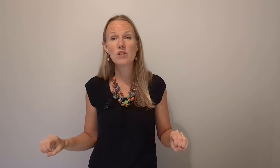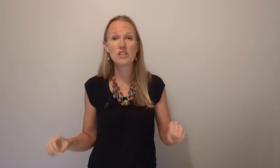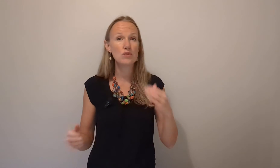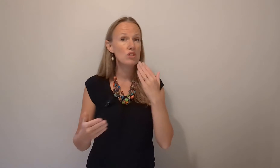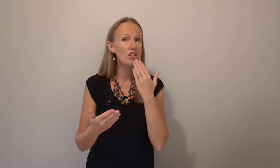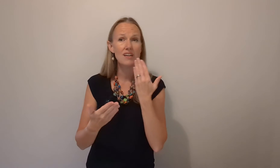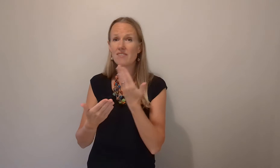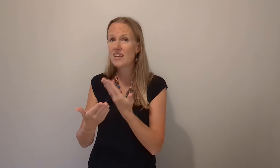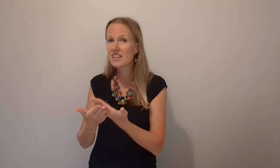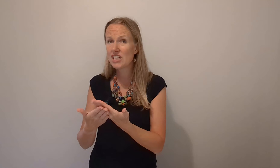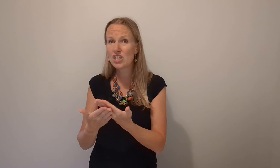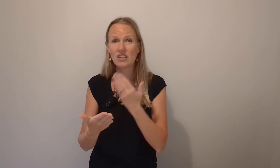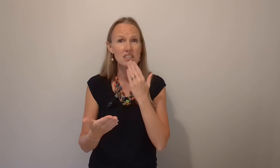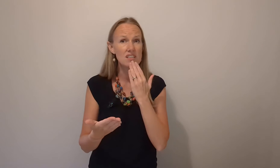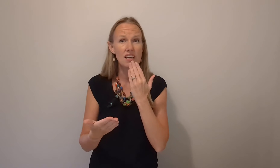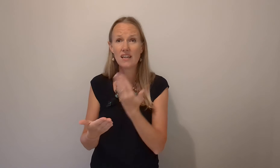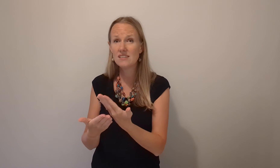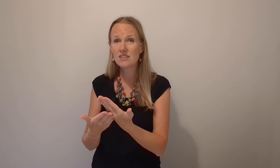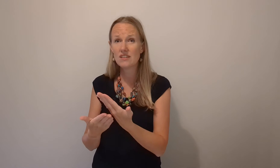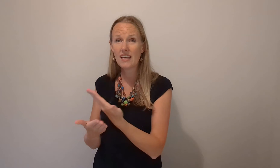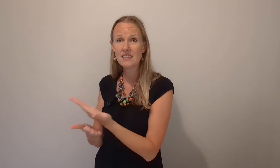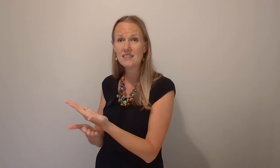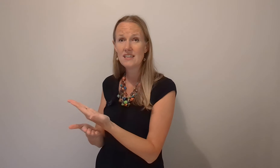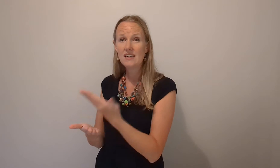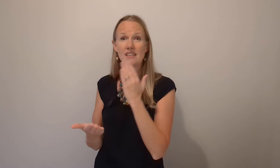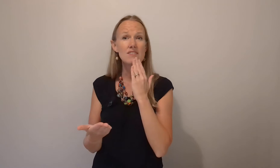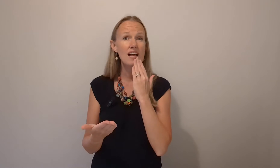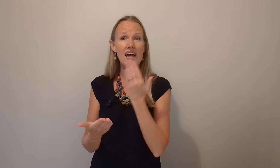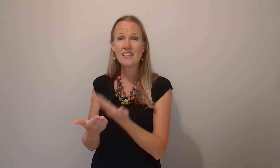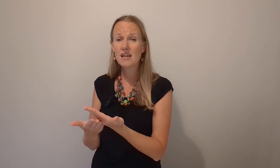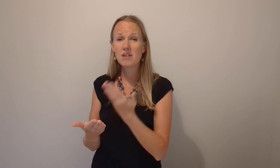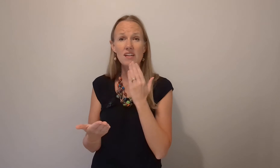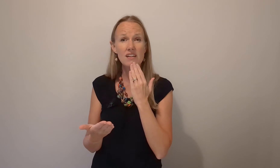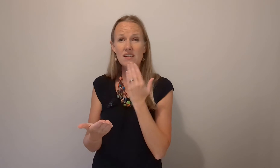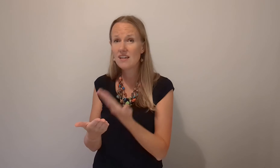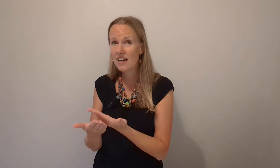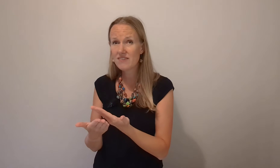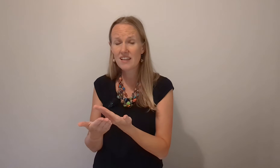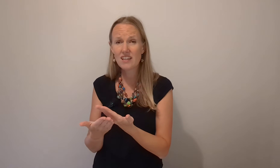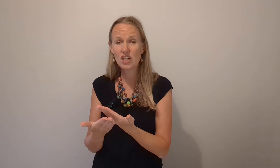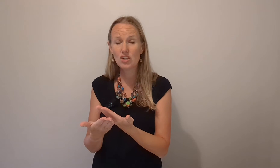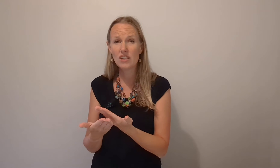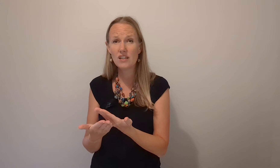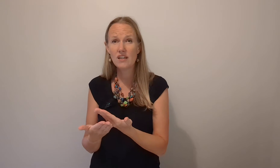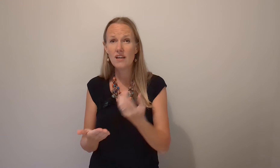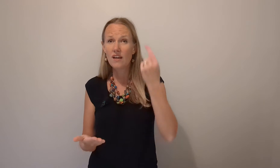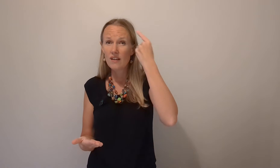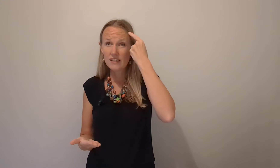going to do good. I have nothing good. Okay, so your hand is flat, coming here. I have nothing good. This